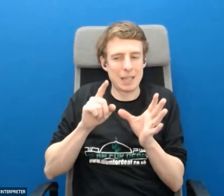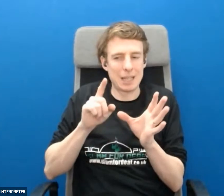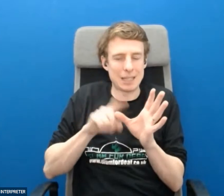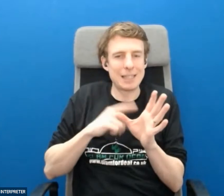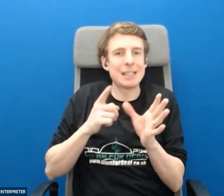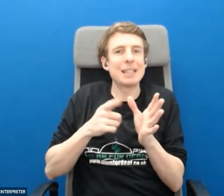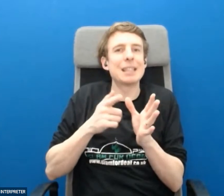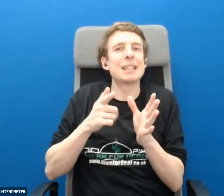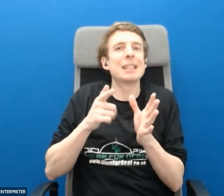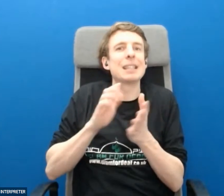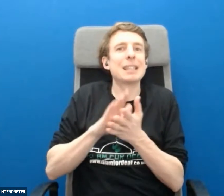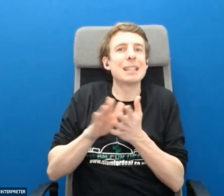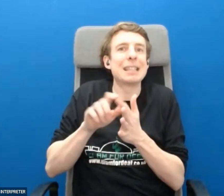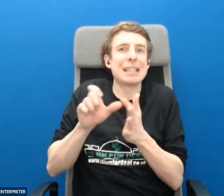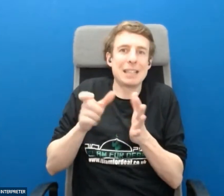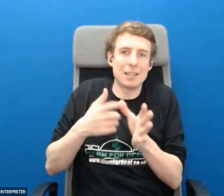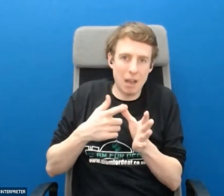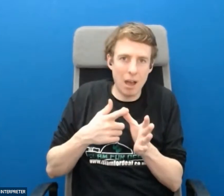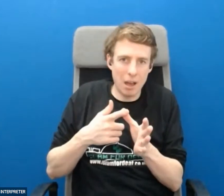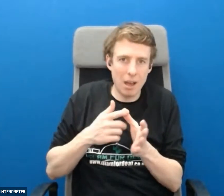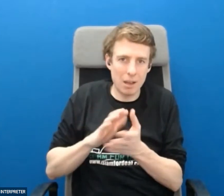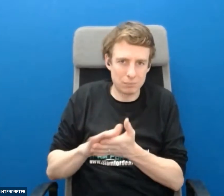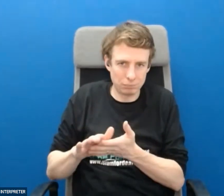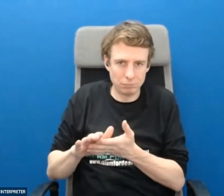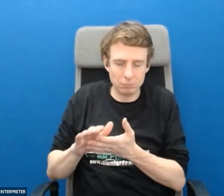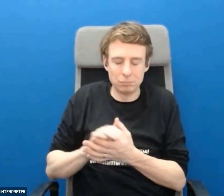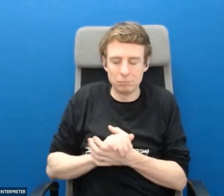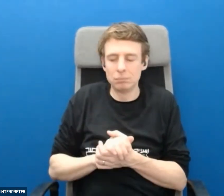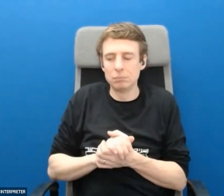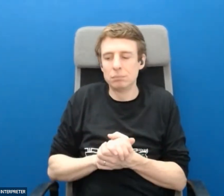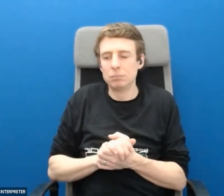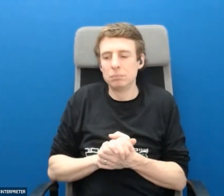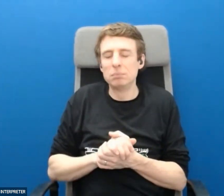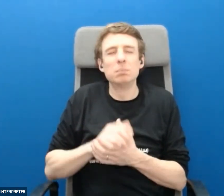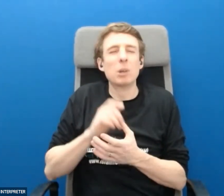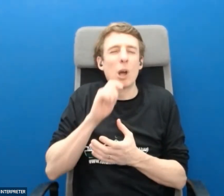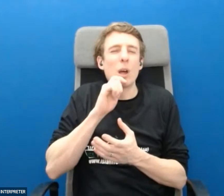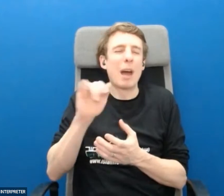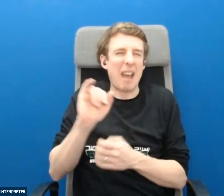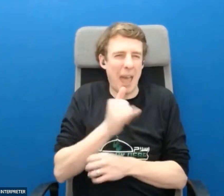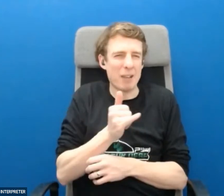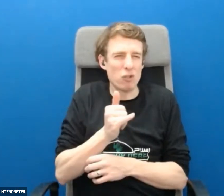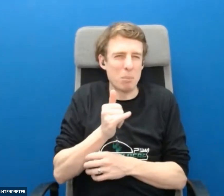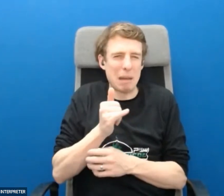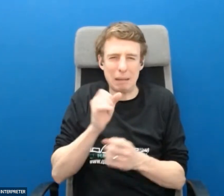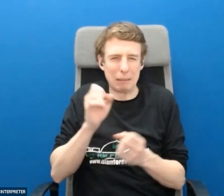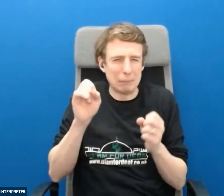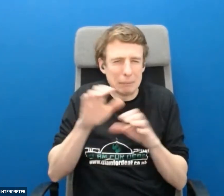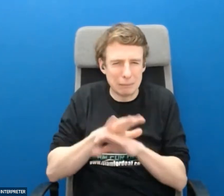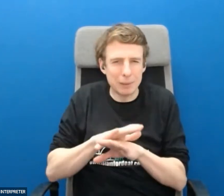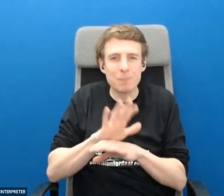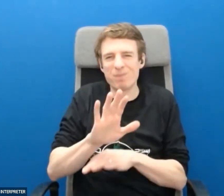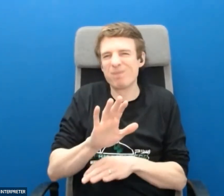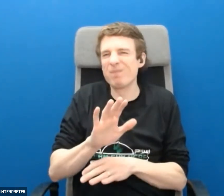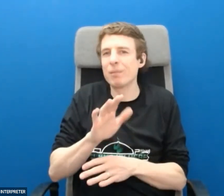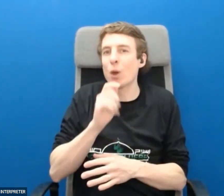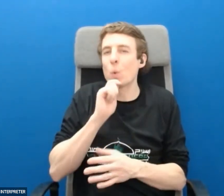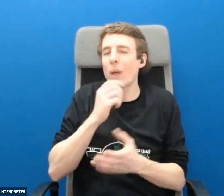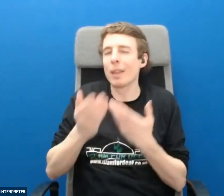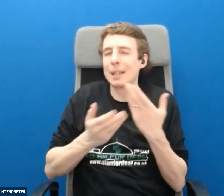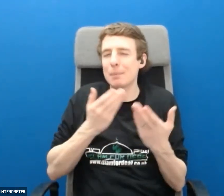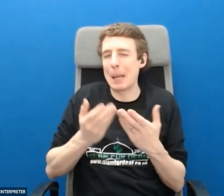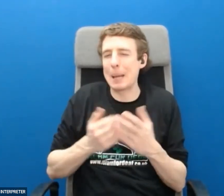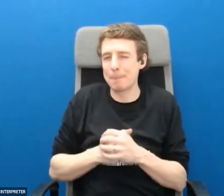W-A-S-A-T-I-Y-A-H. And we'll explain what this means in just a moment. But first, I'd like to introduce the